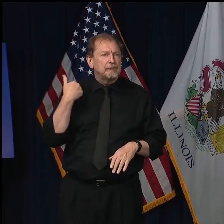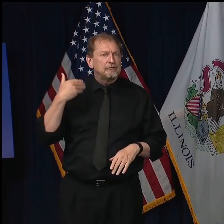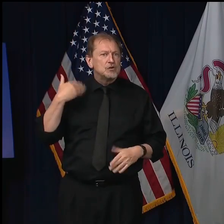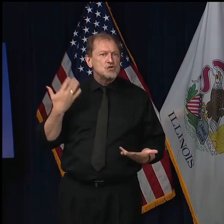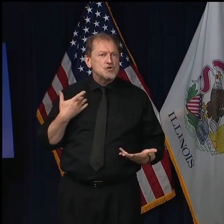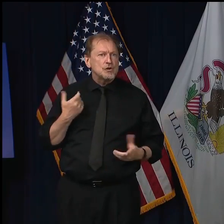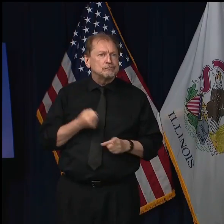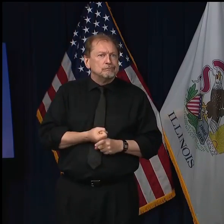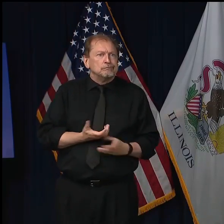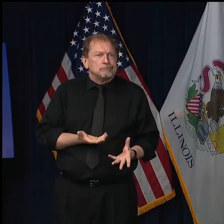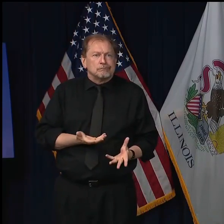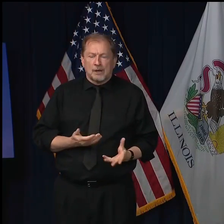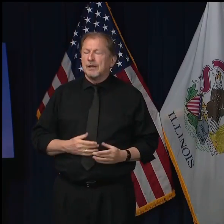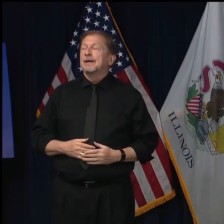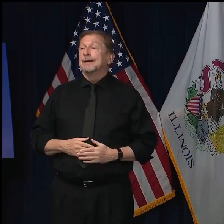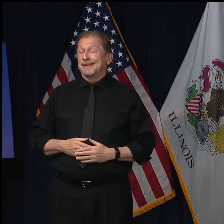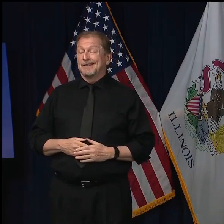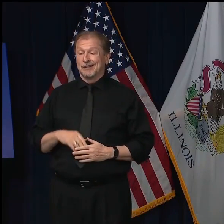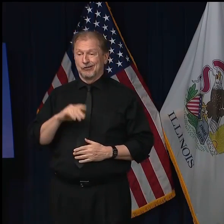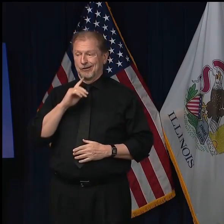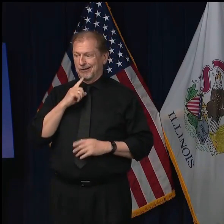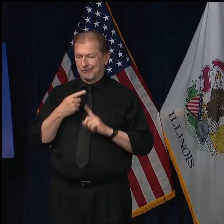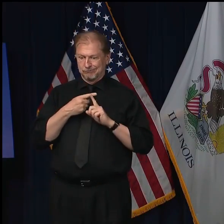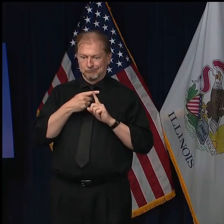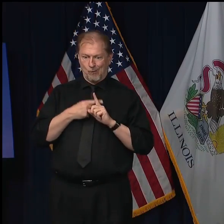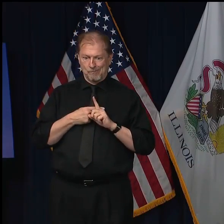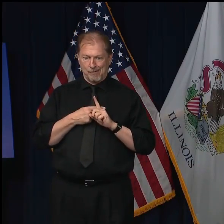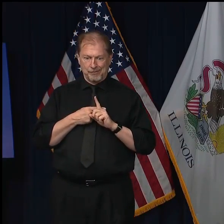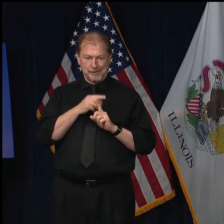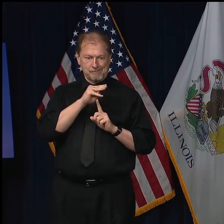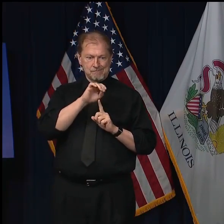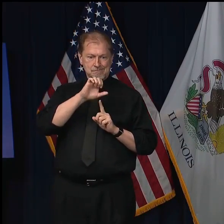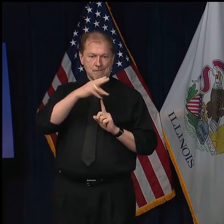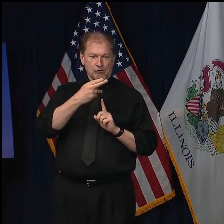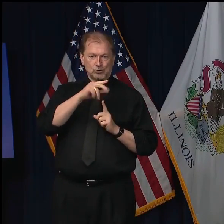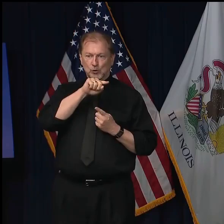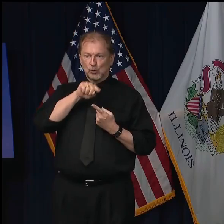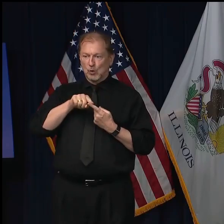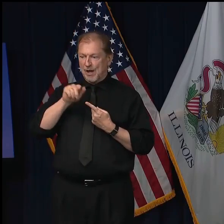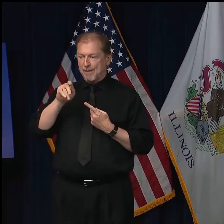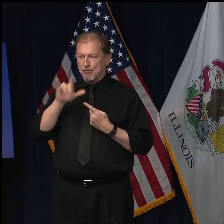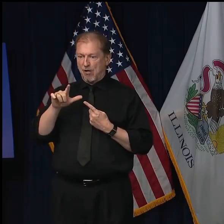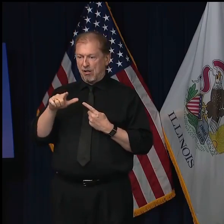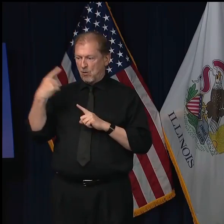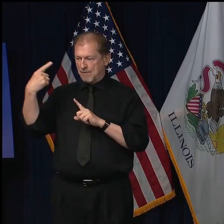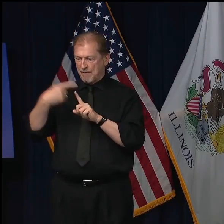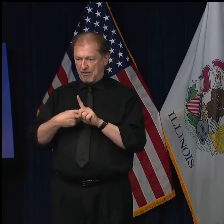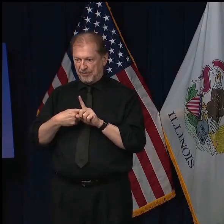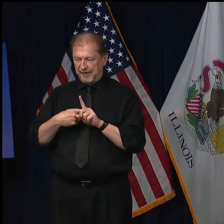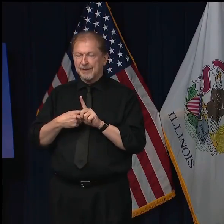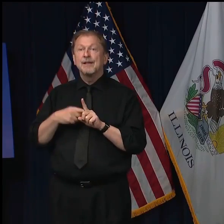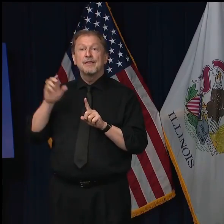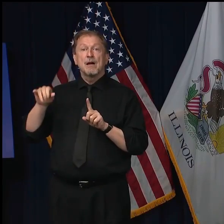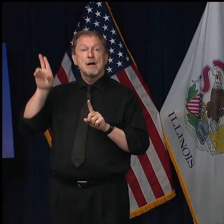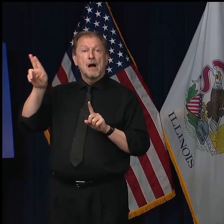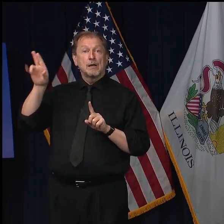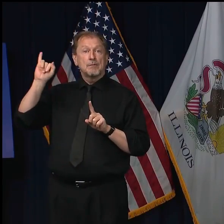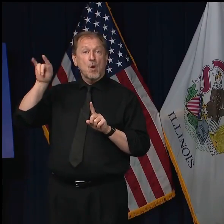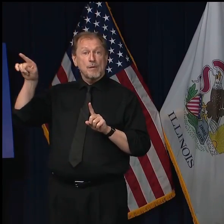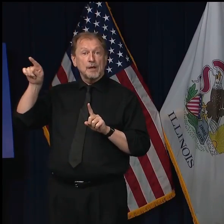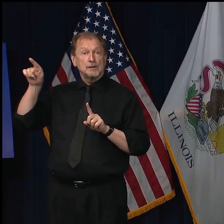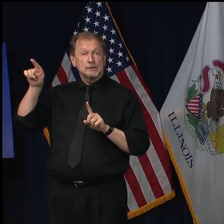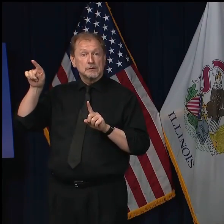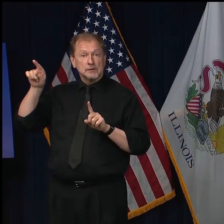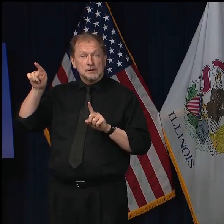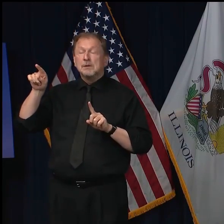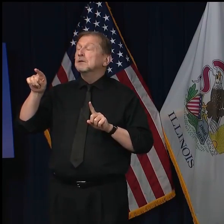In just over a month between the beginning of March and April 4th, the Illinois Department of Employment Security